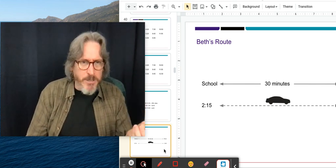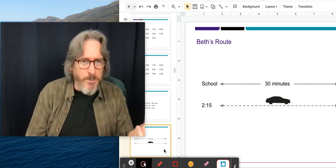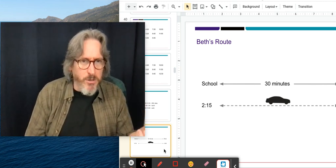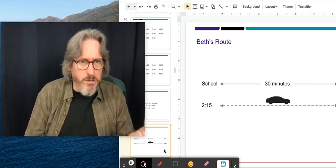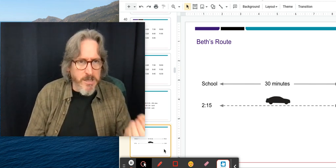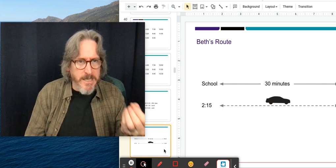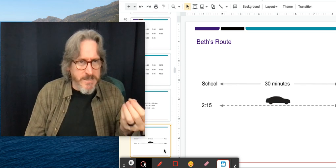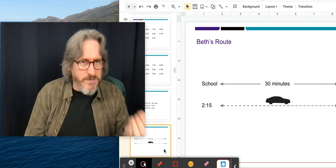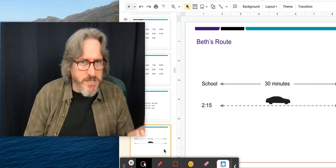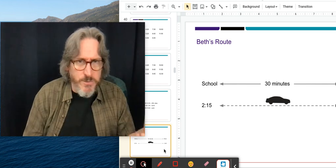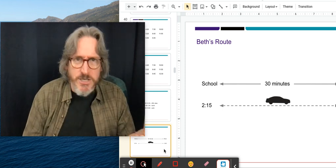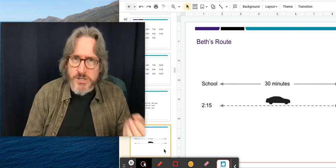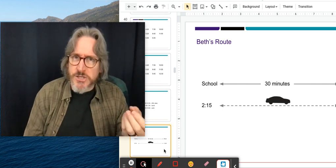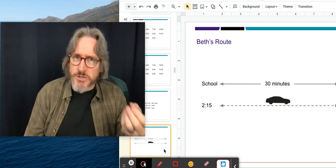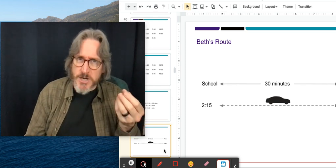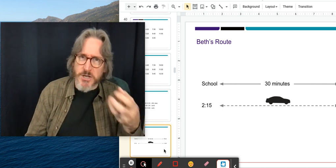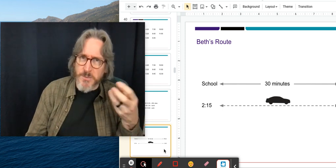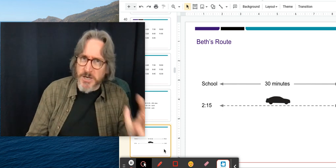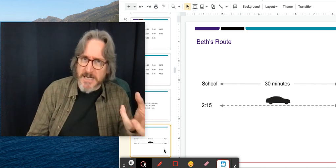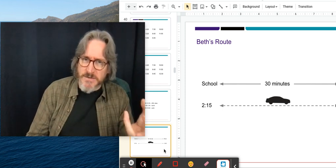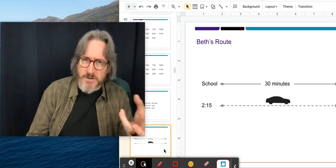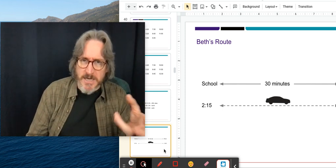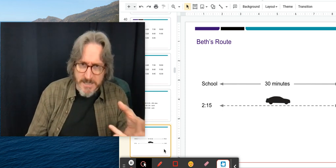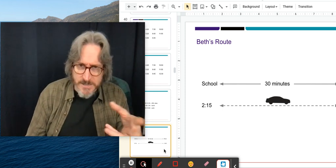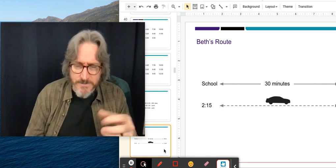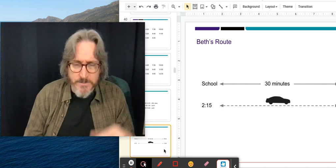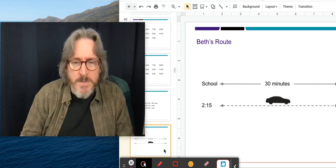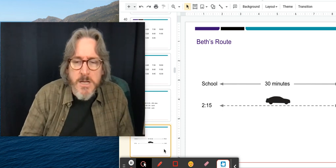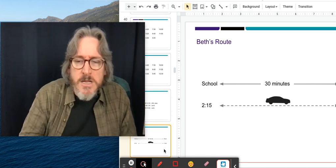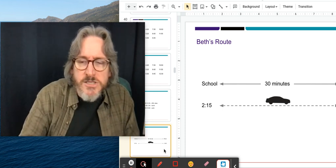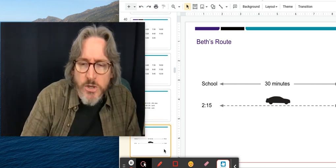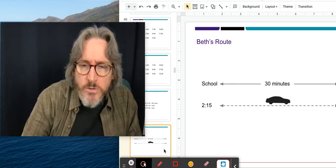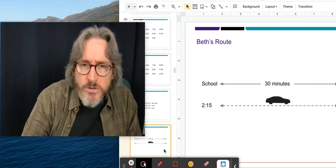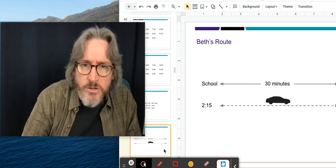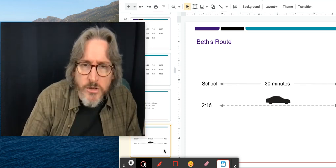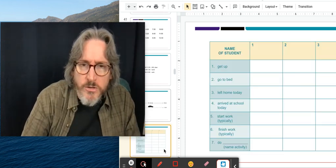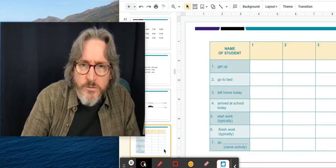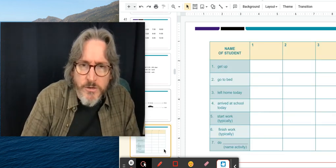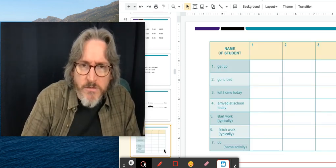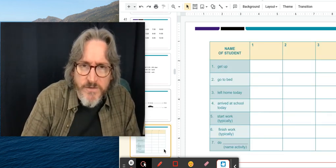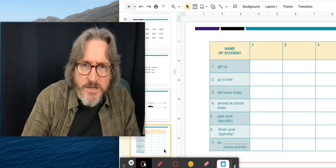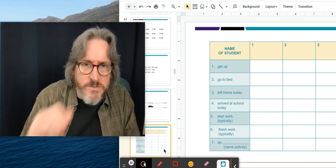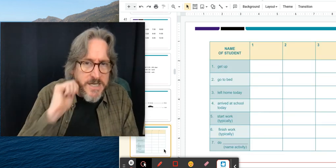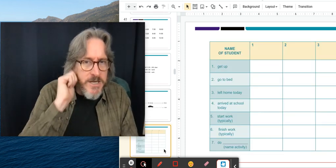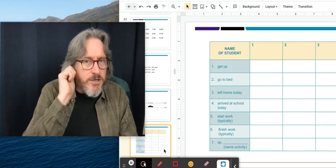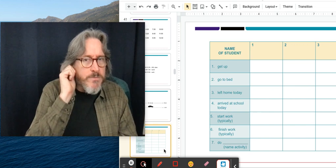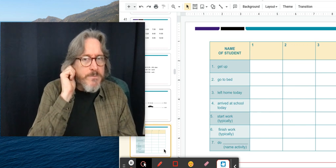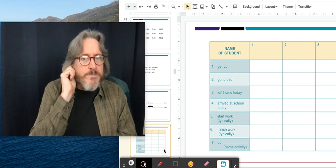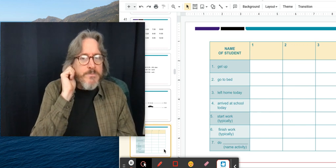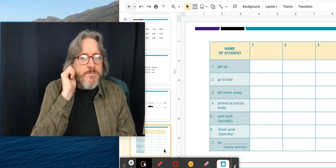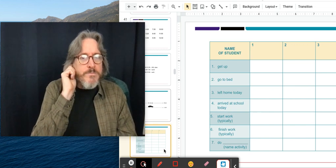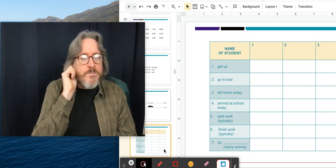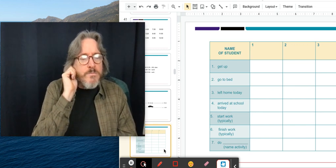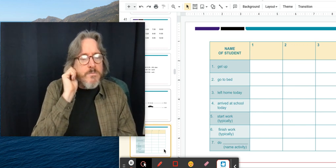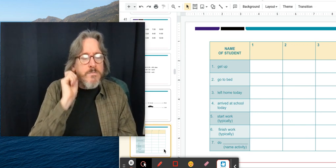is applicable in different situations because you're trying to communicate different ideas. So there are videos in here